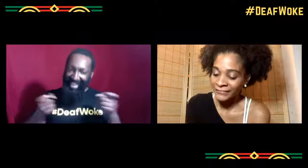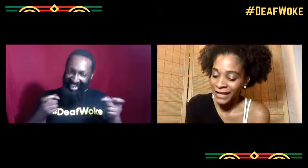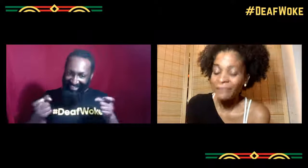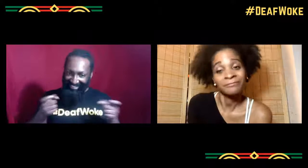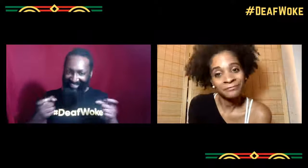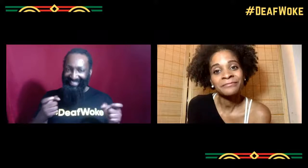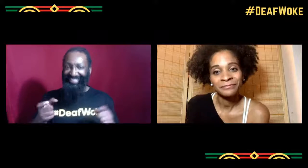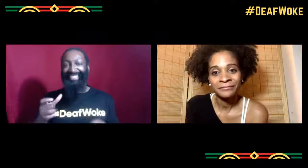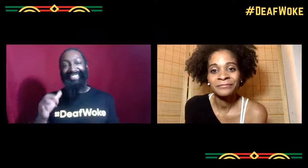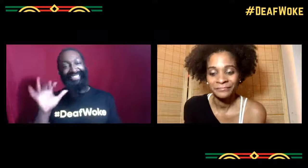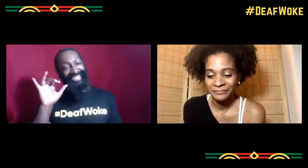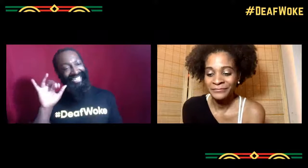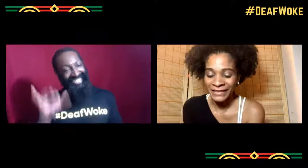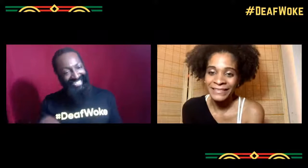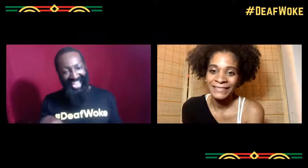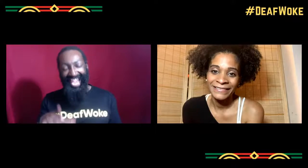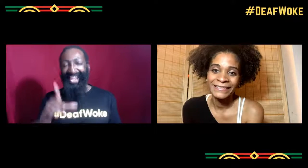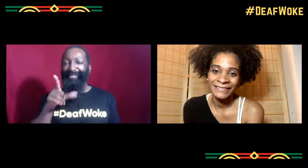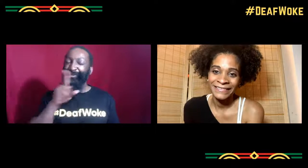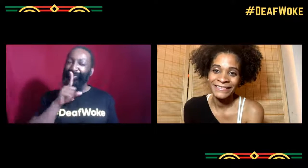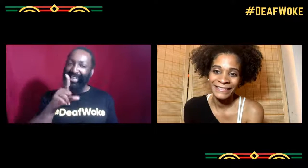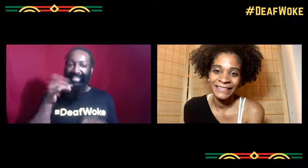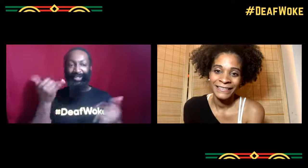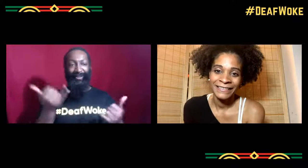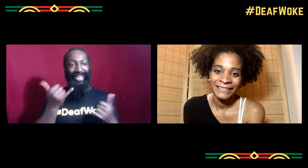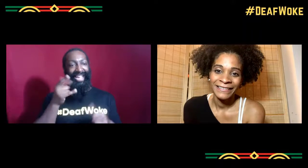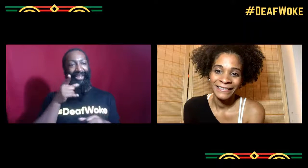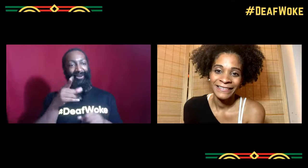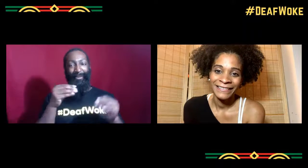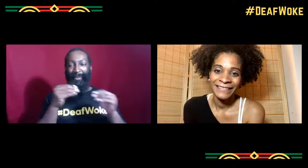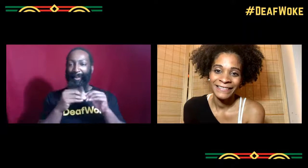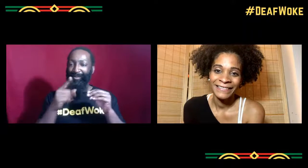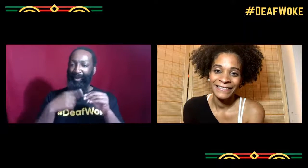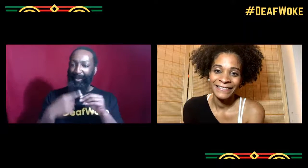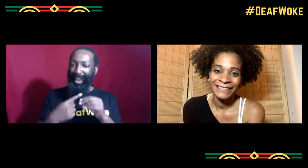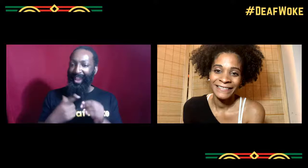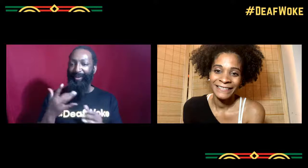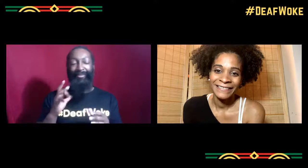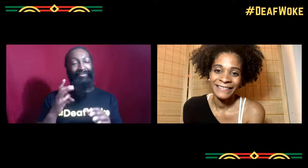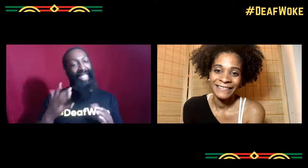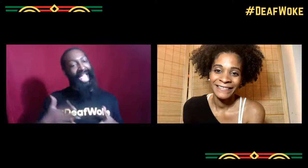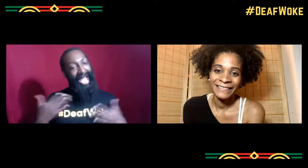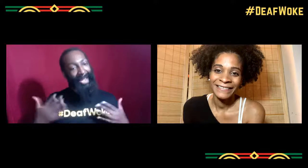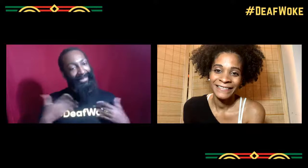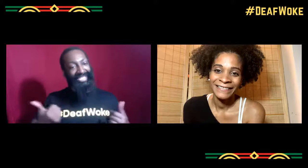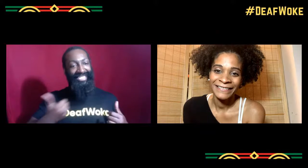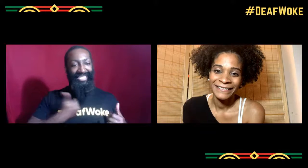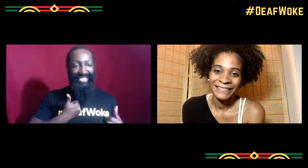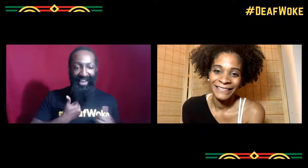And, you know what's important is moderation and being happy.